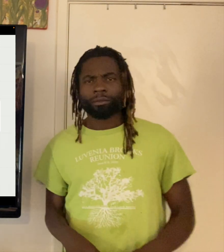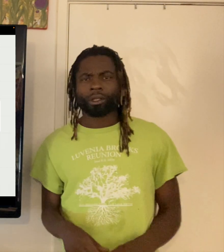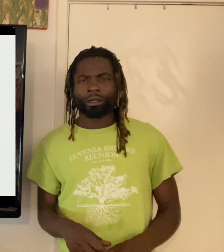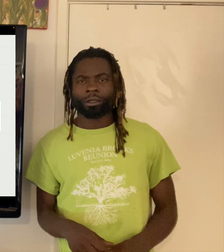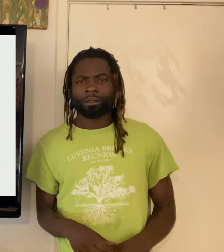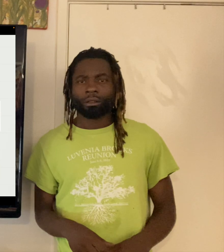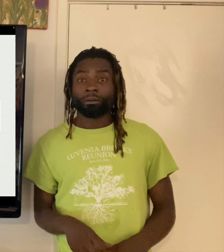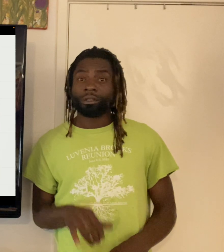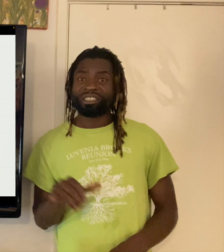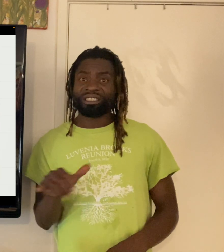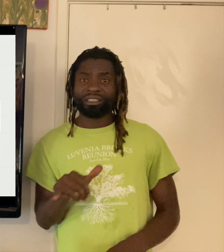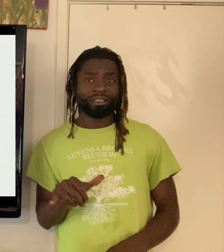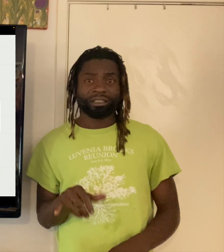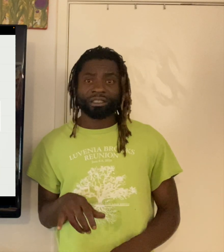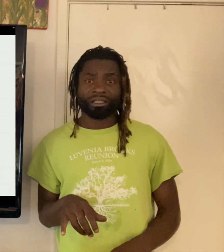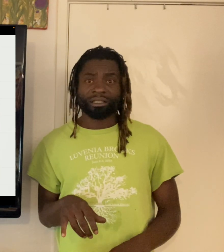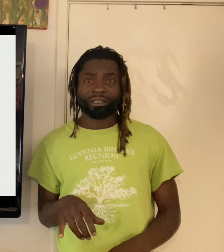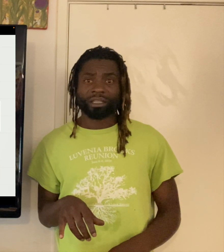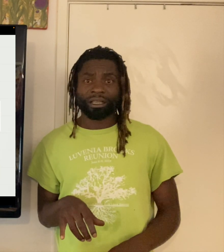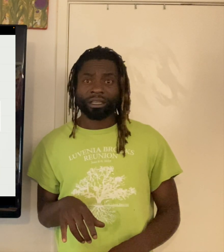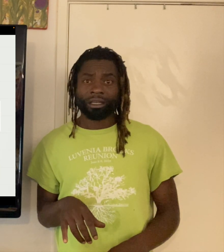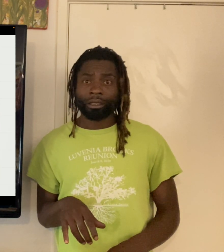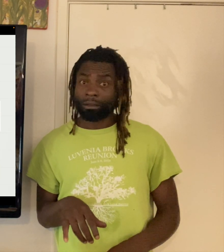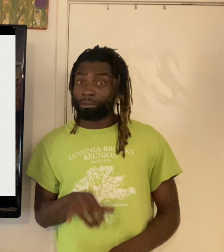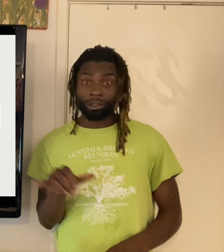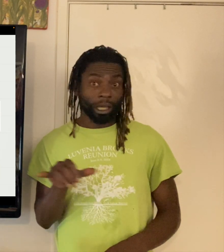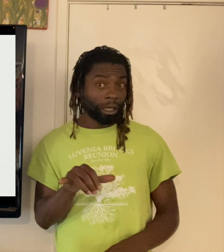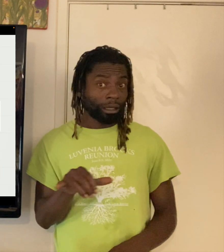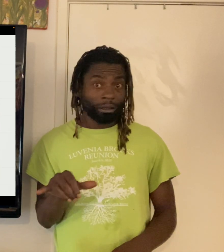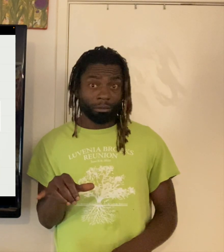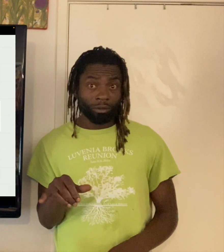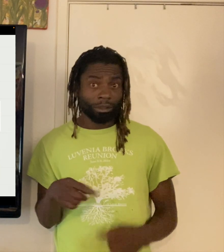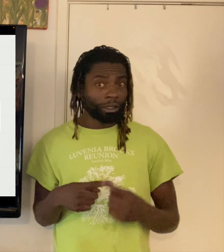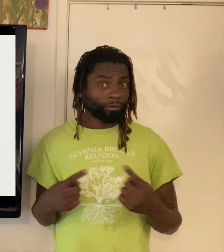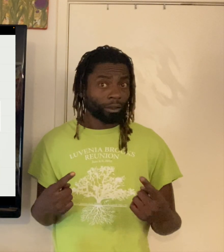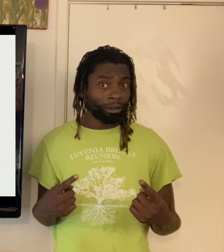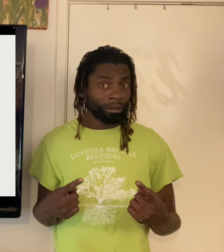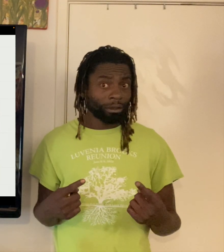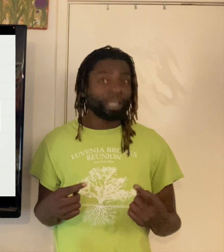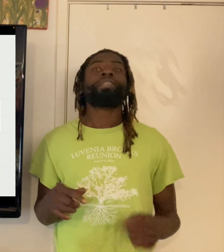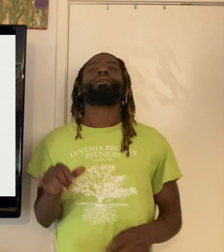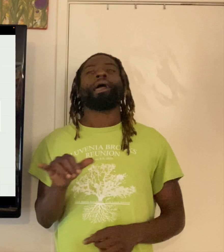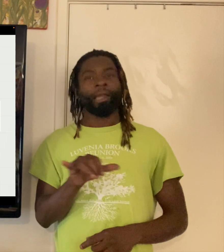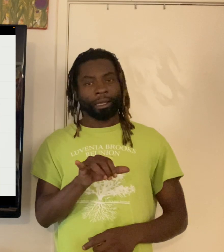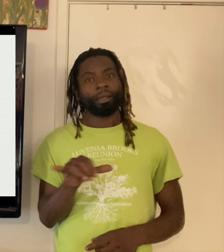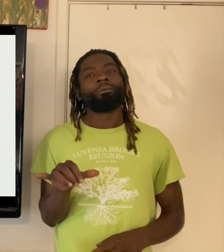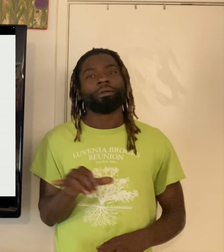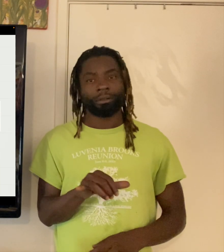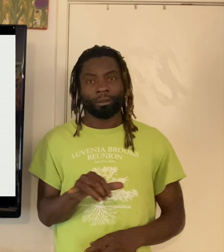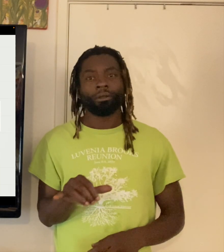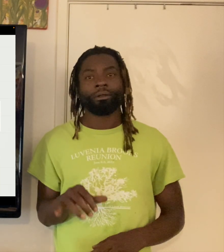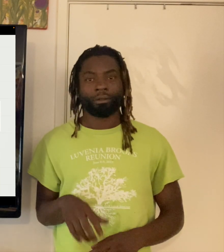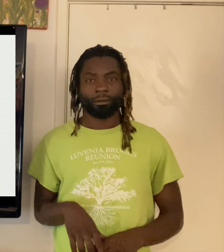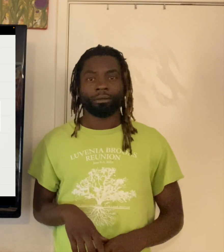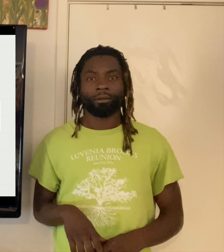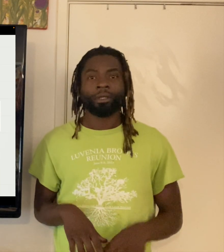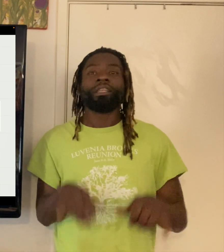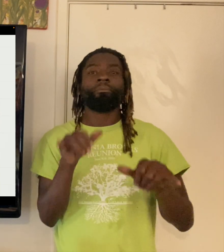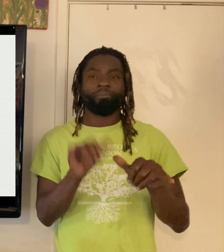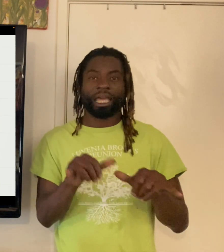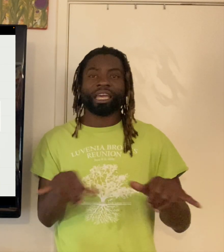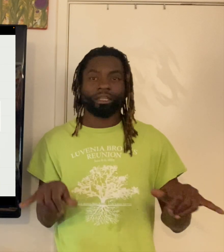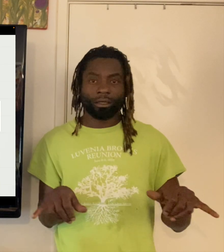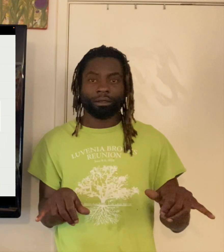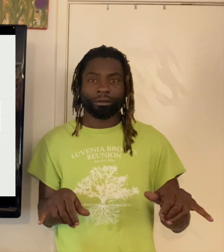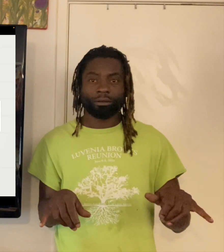stay the same or be different? That's right, it will stay the same. The pattern will be the